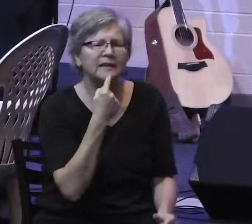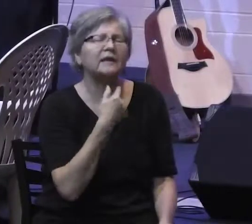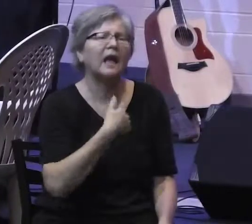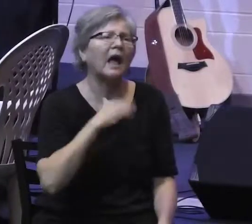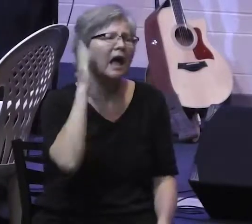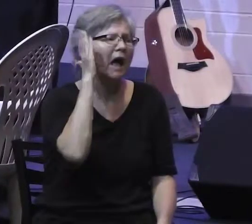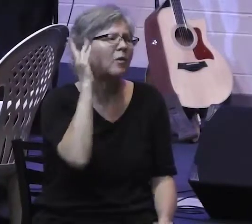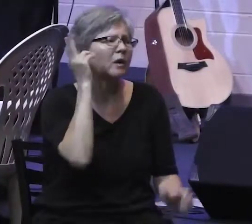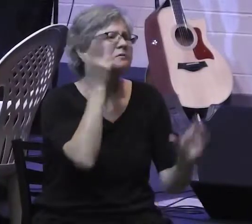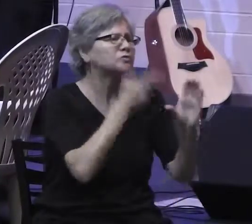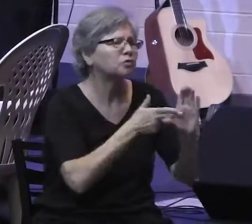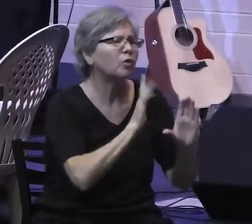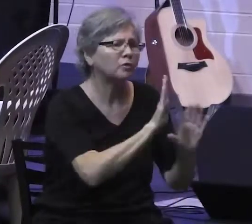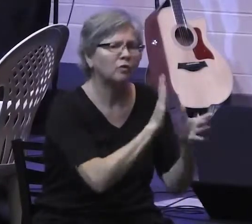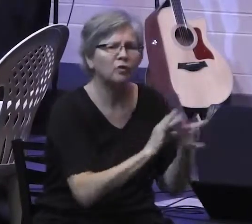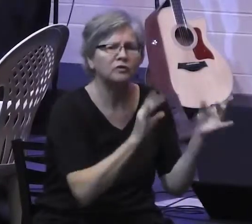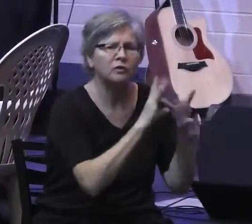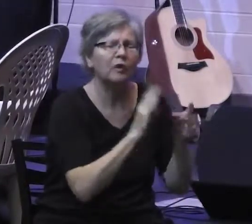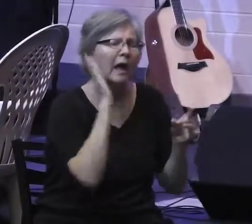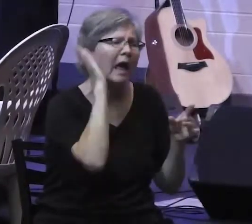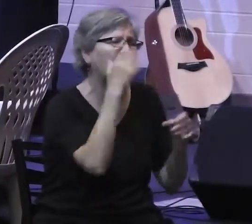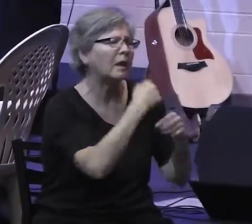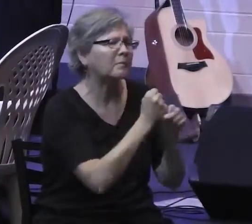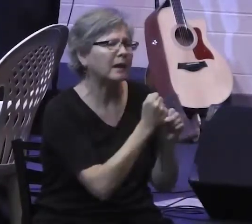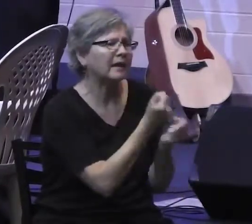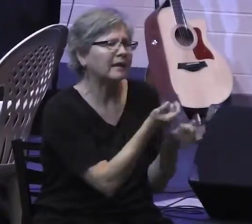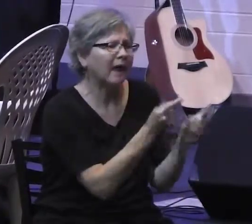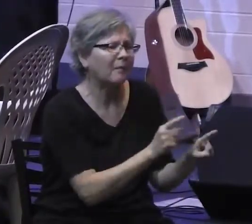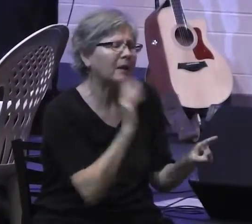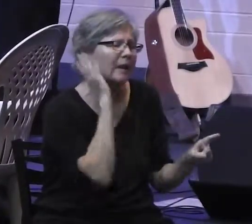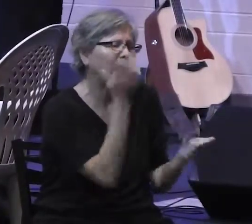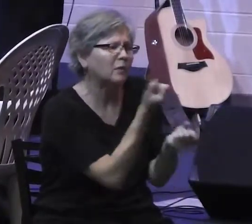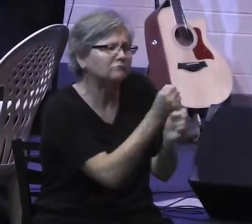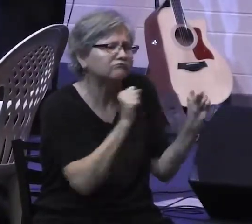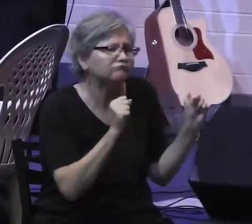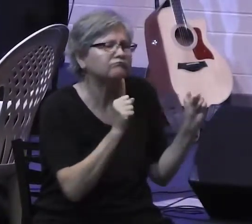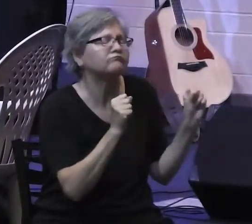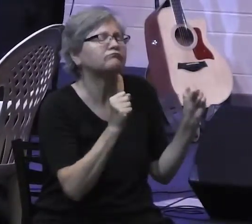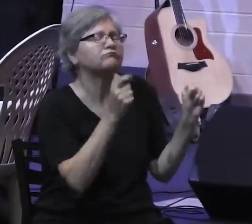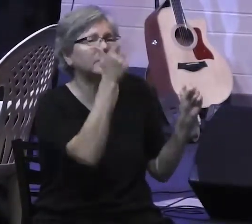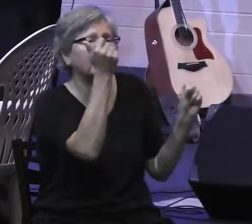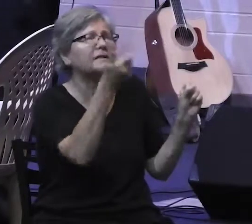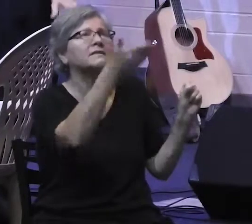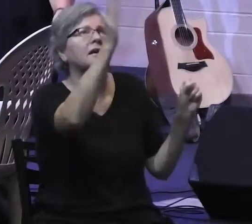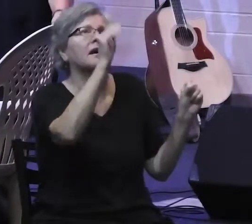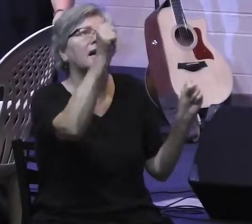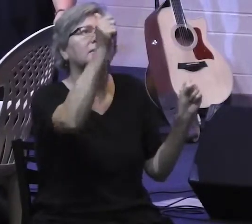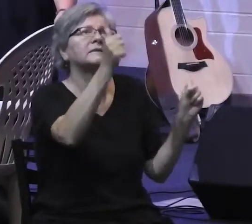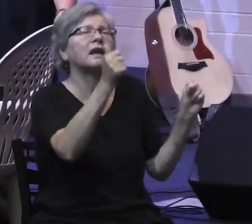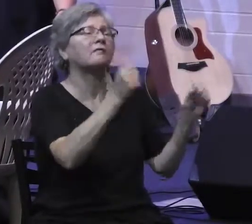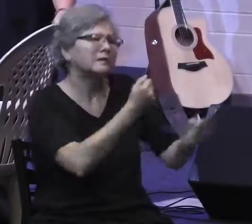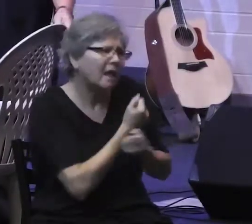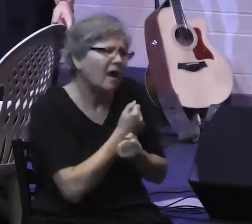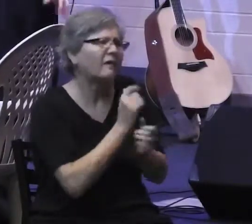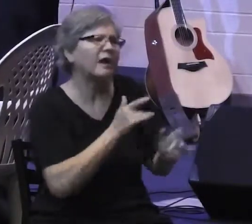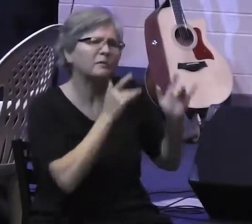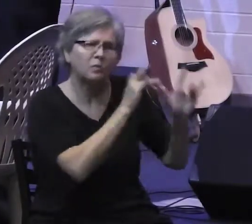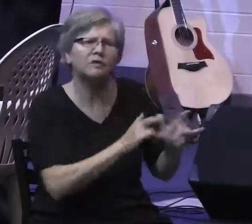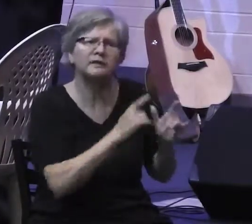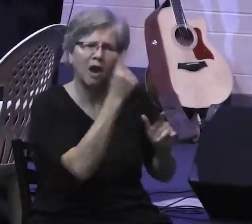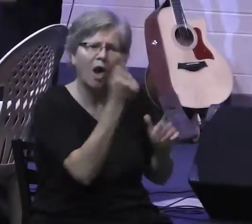happen. And I will redeem it and make good, because that's who I am. I'm a God of love and mercy, and I'm always with you.